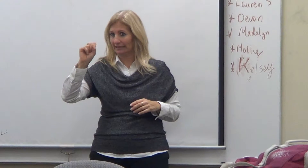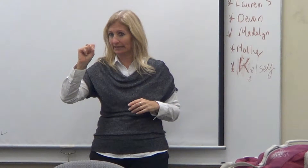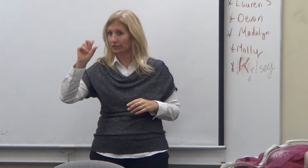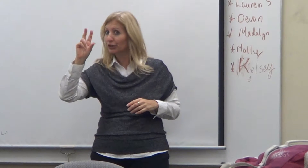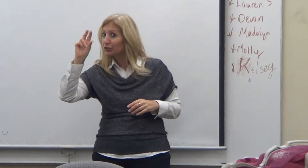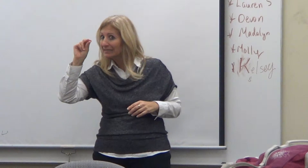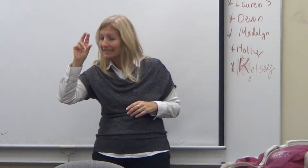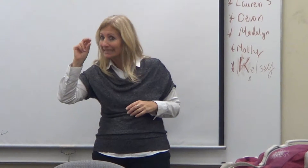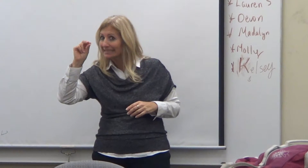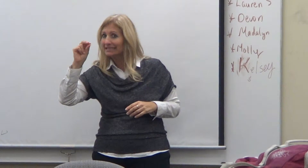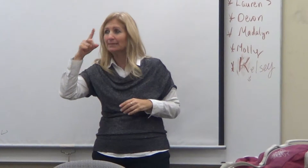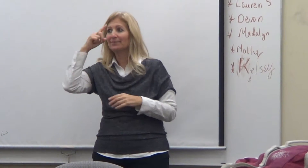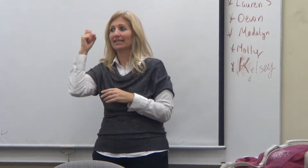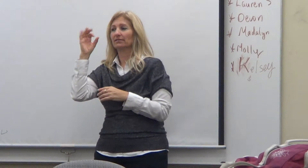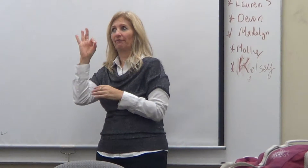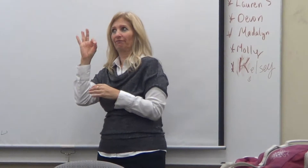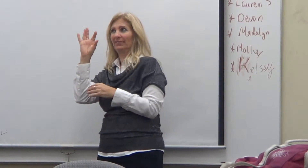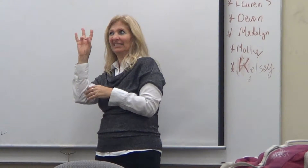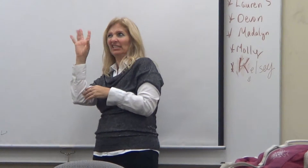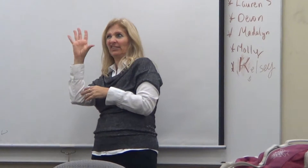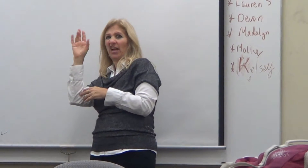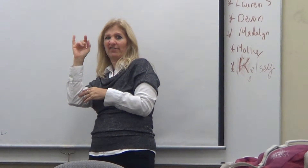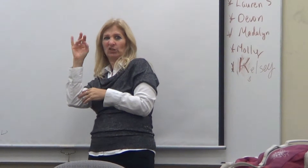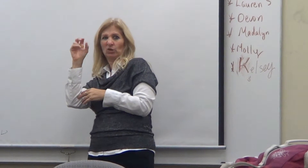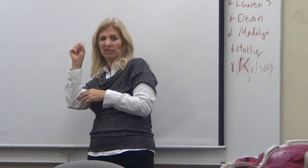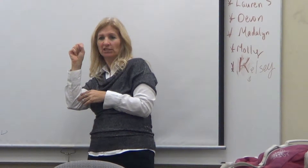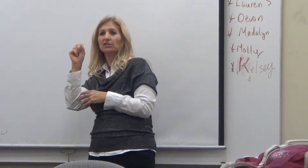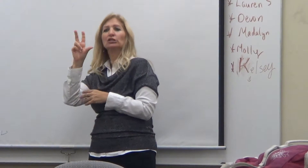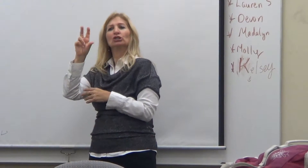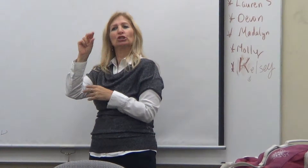Whereas in Arizona, we asked for 30 units like this.